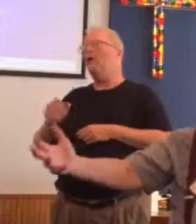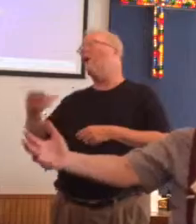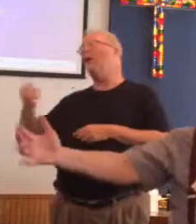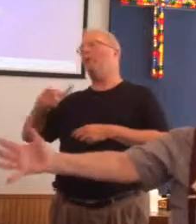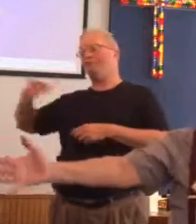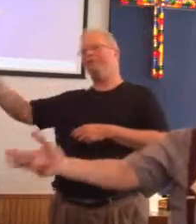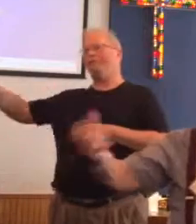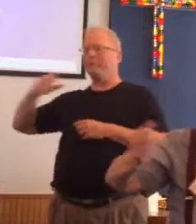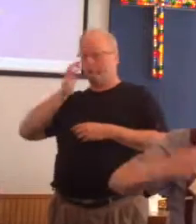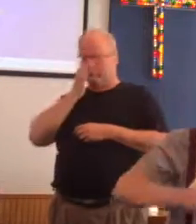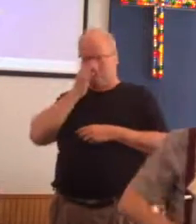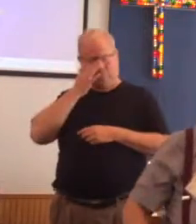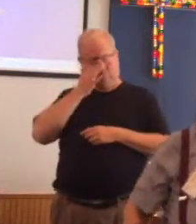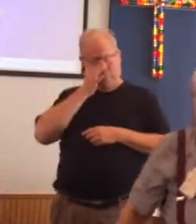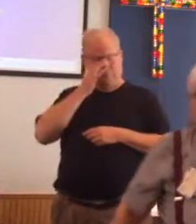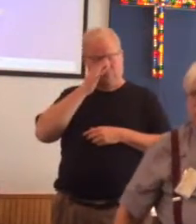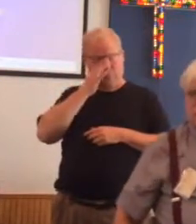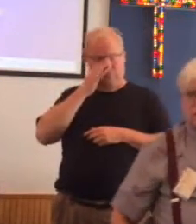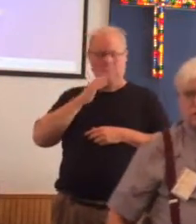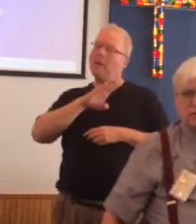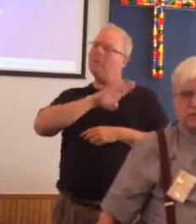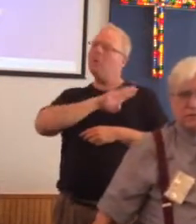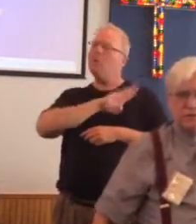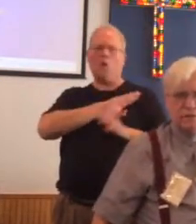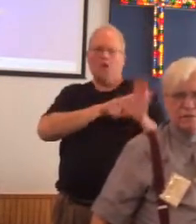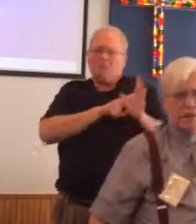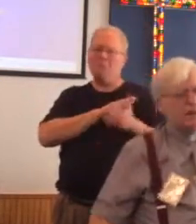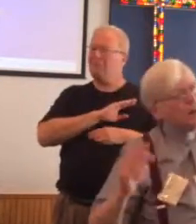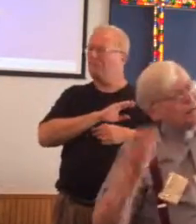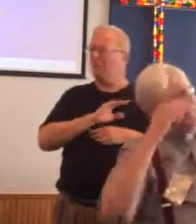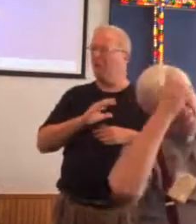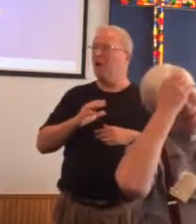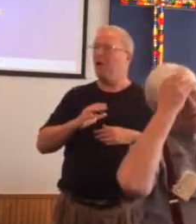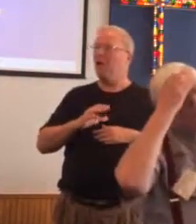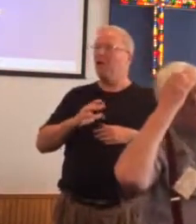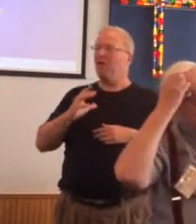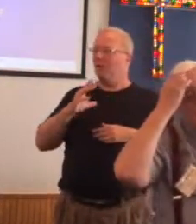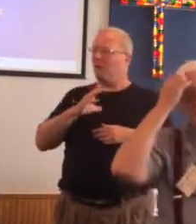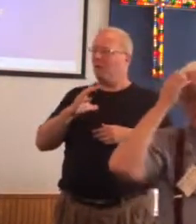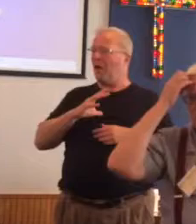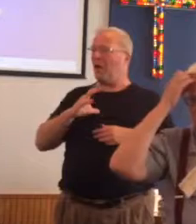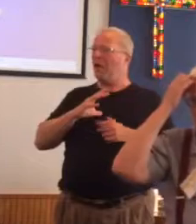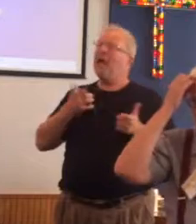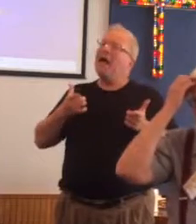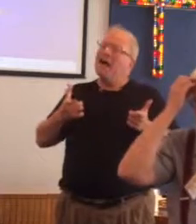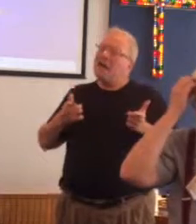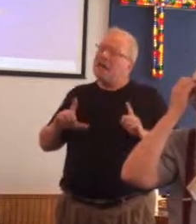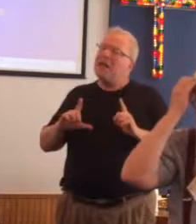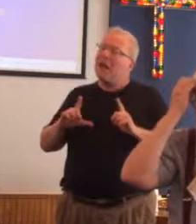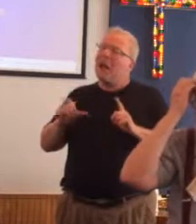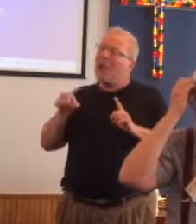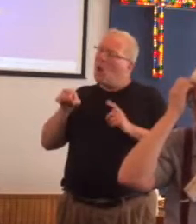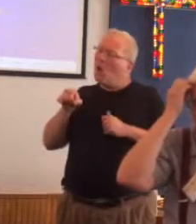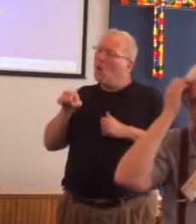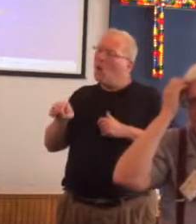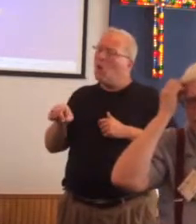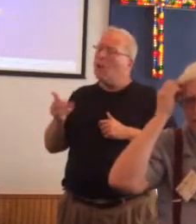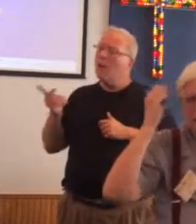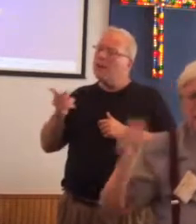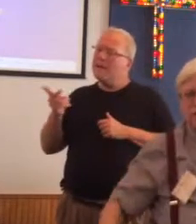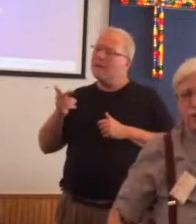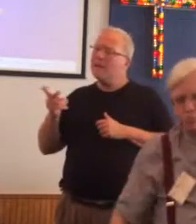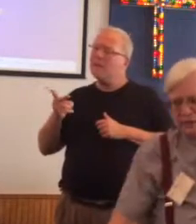He allowed women to glean from his fields. Now, you know, today that doesn't sound like a big deal,